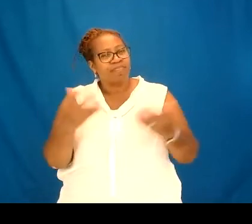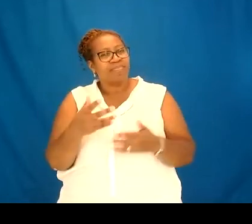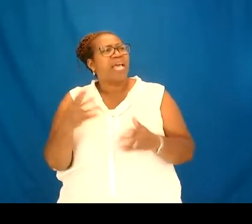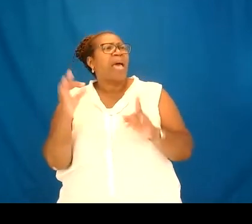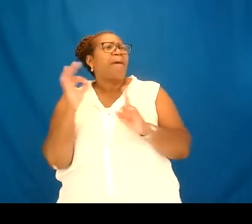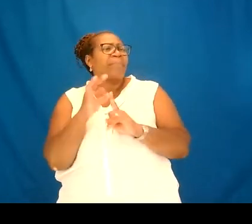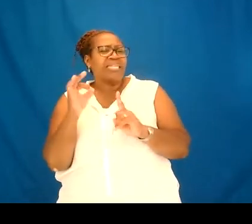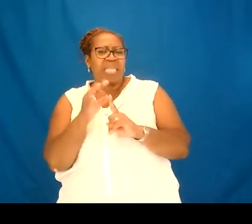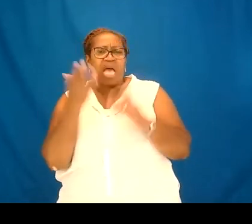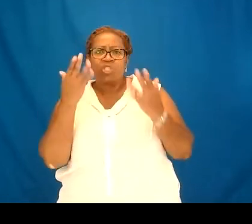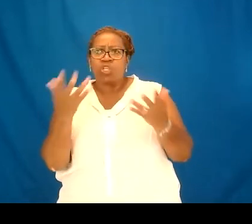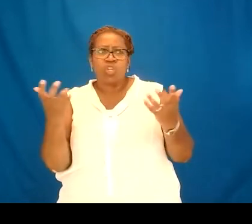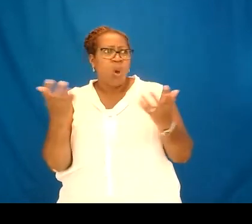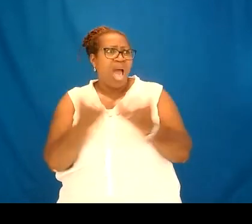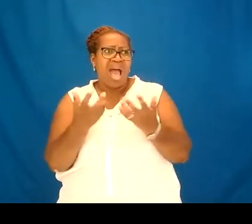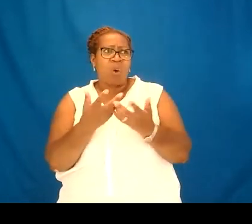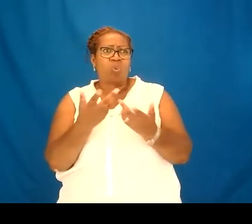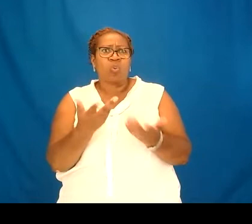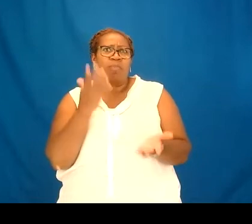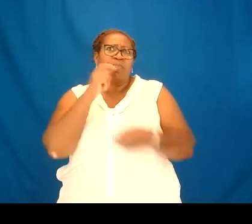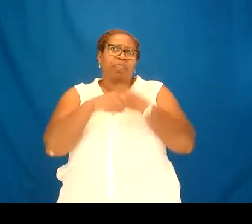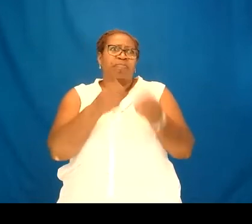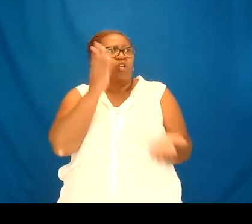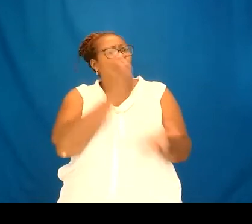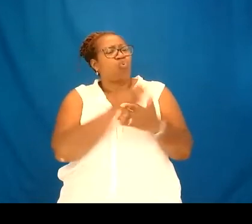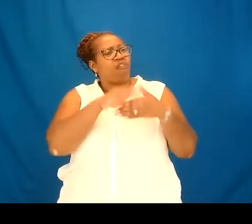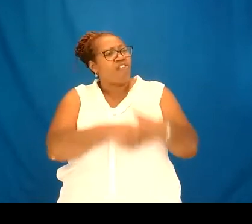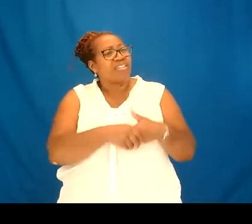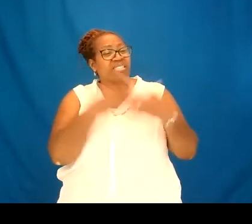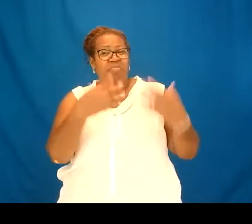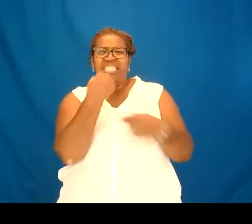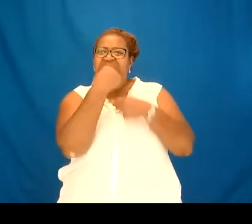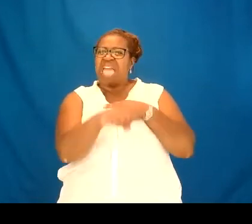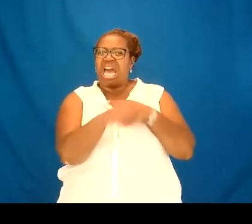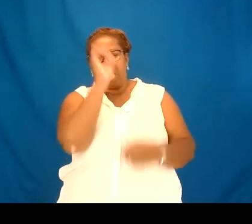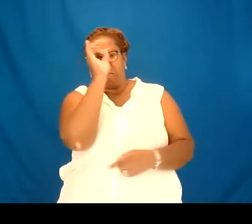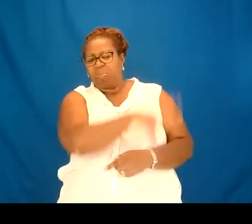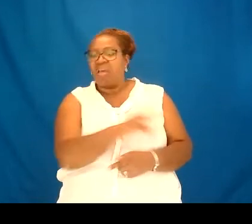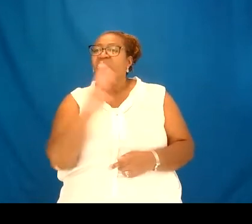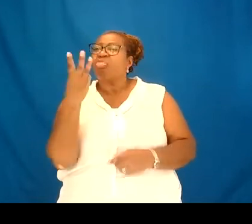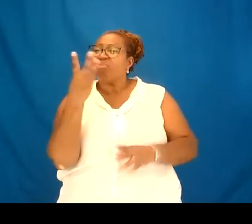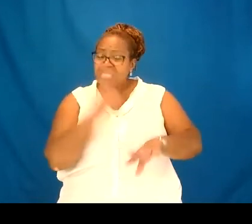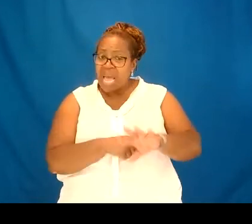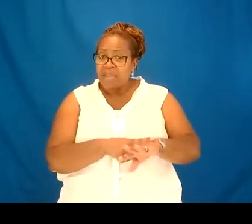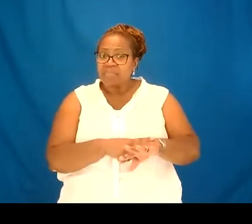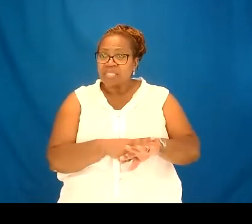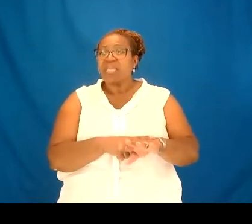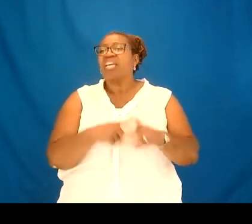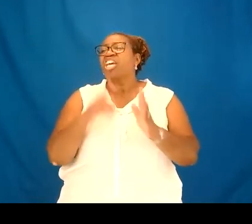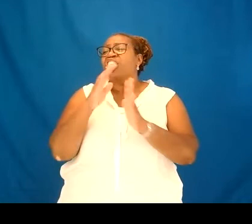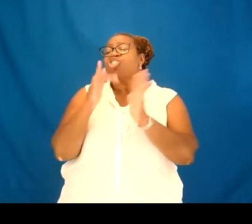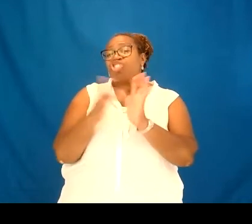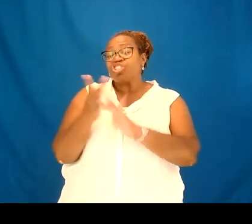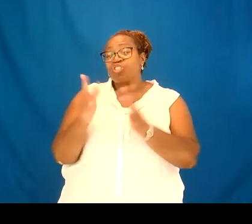friend, he's denied his friend 3 times, is being shown what true friendship is like. And Jesus initiates